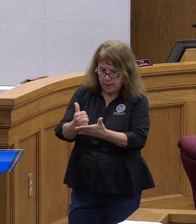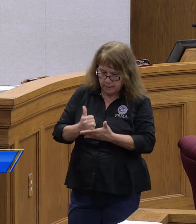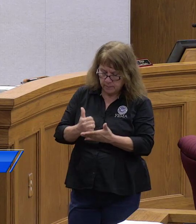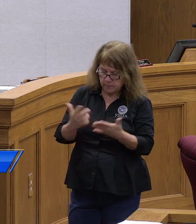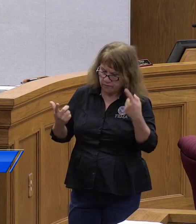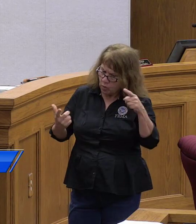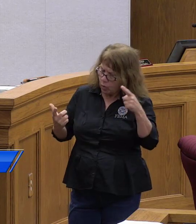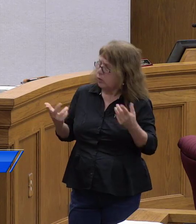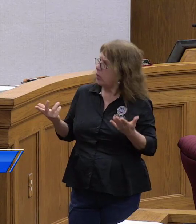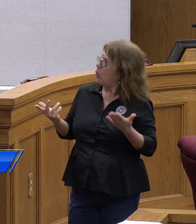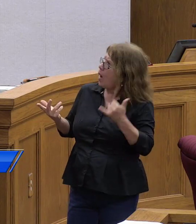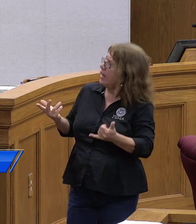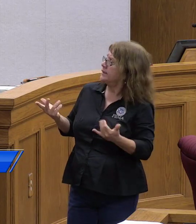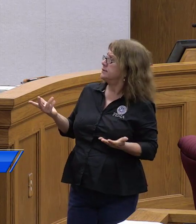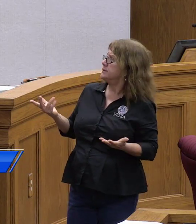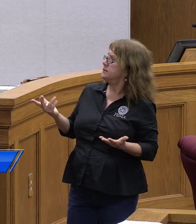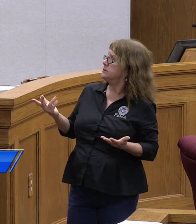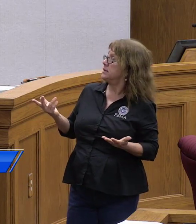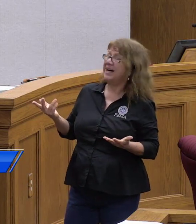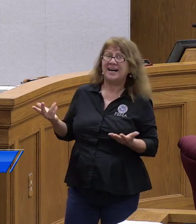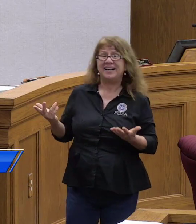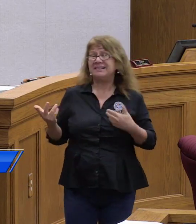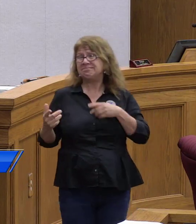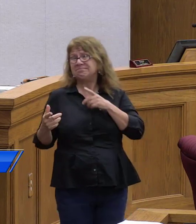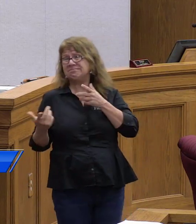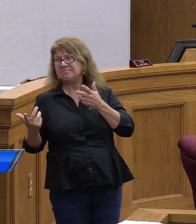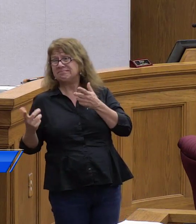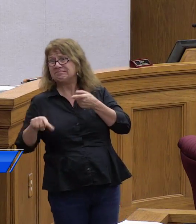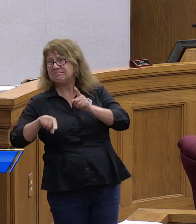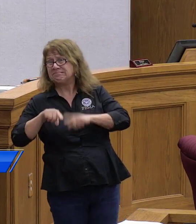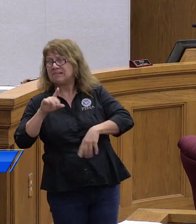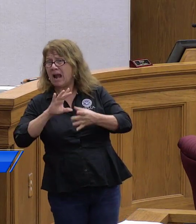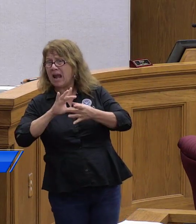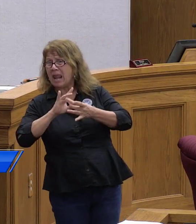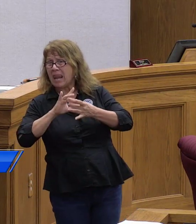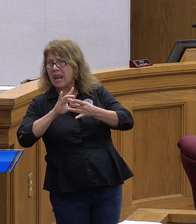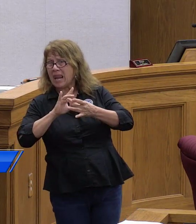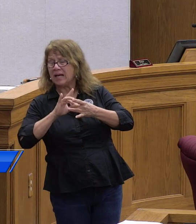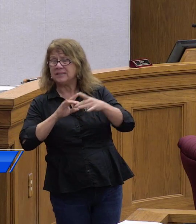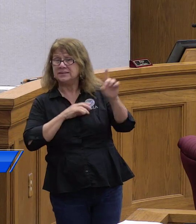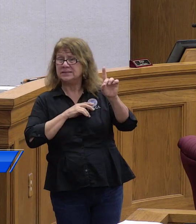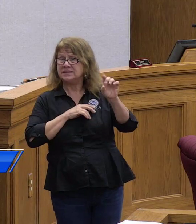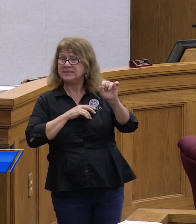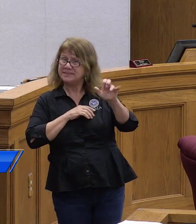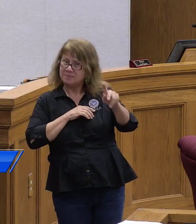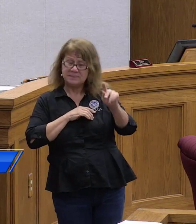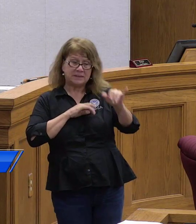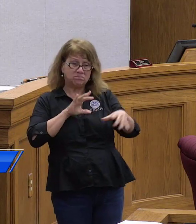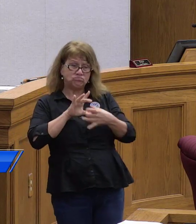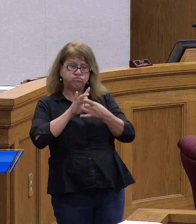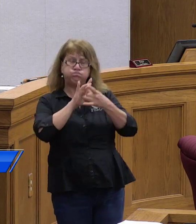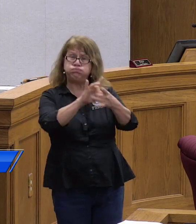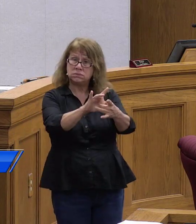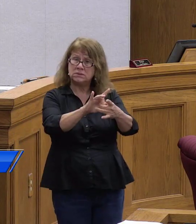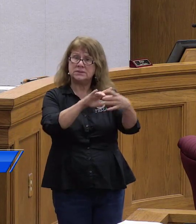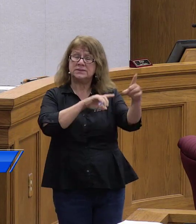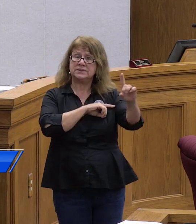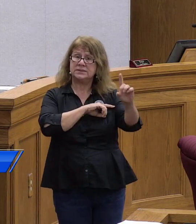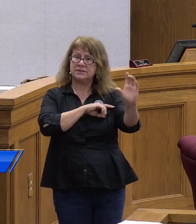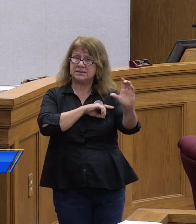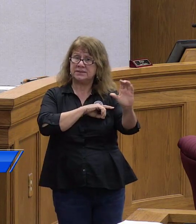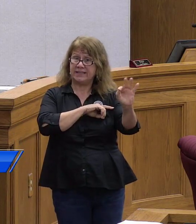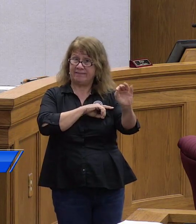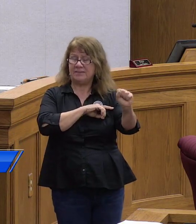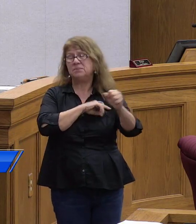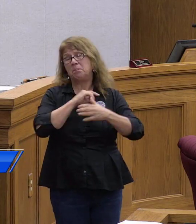know anything about that? I can't talk on DSNAP. That is a specific DCFS program, and I would just encourage them to reach out.